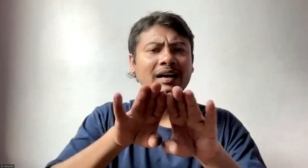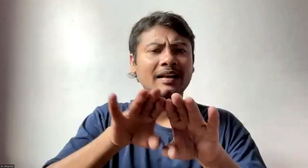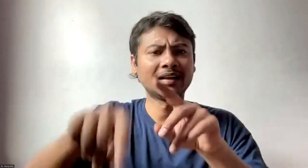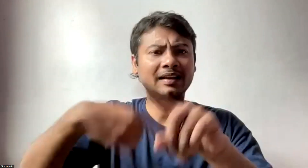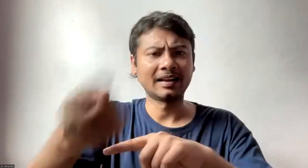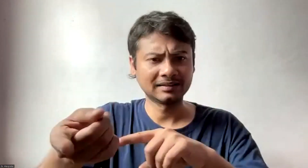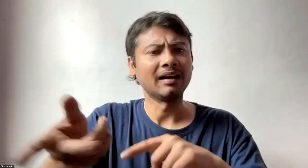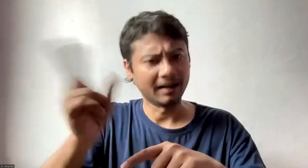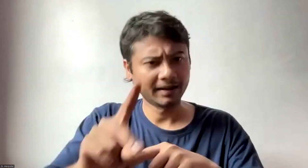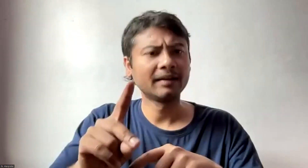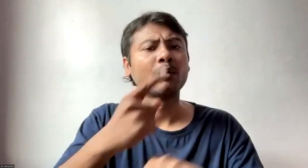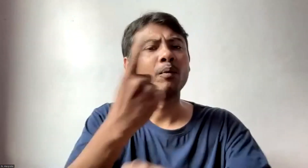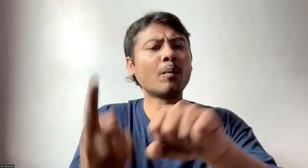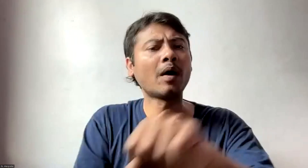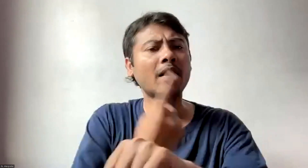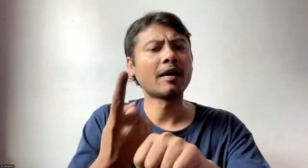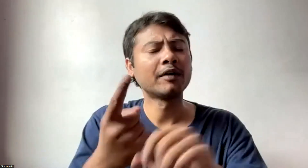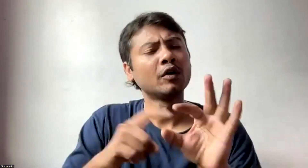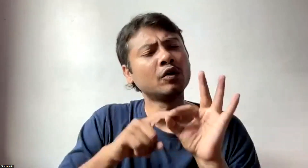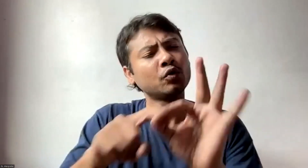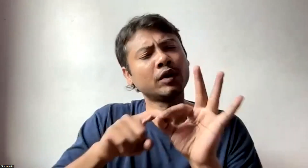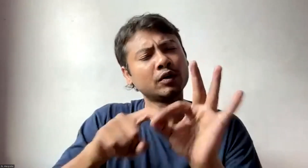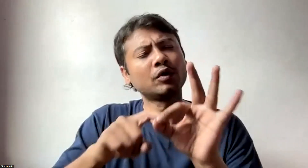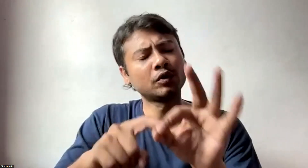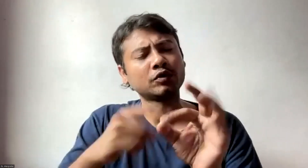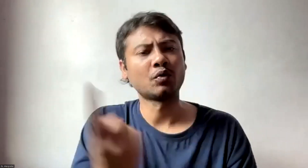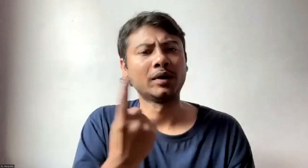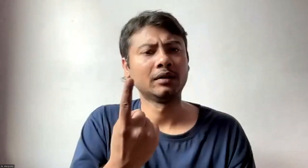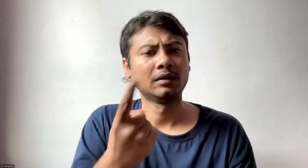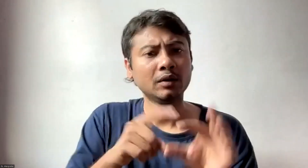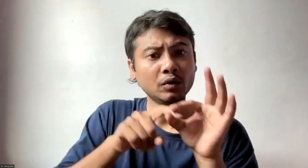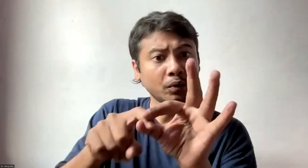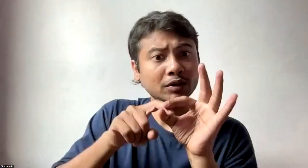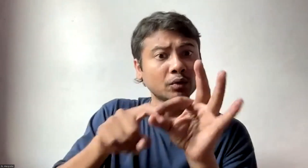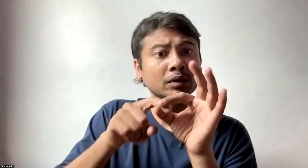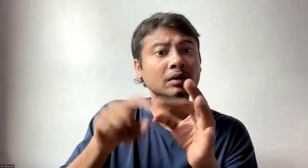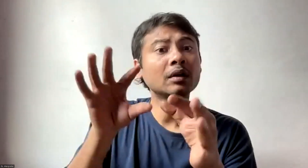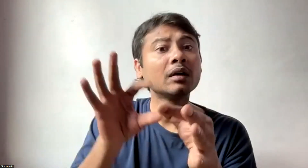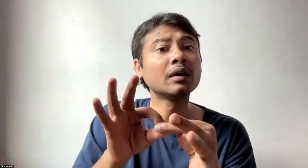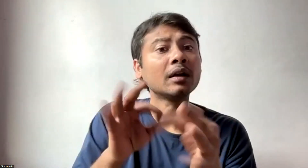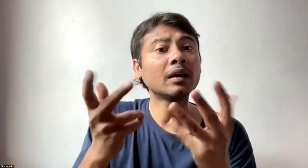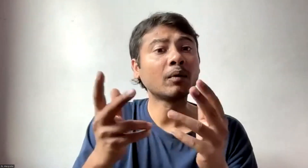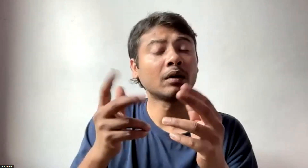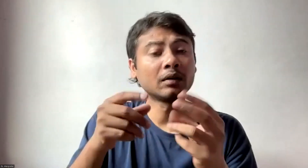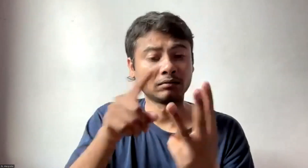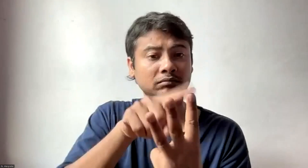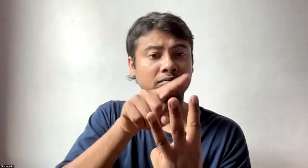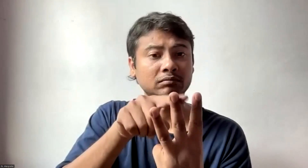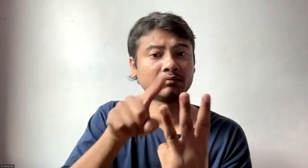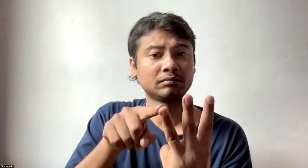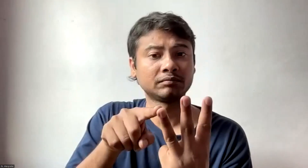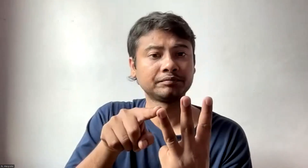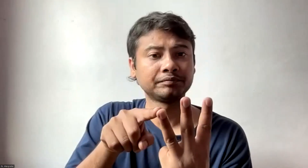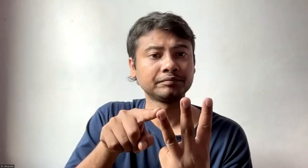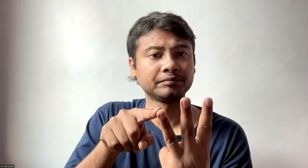we will have a special question answer session about three modes, and we will come back again with question answer